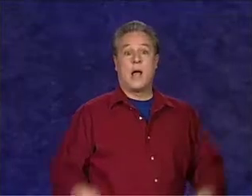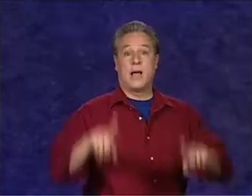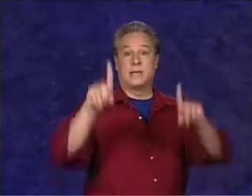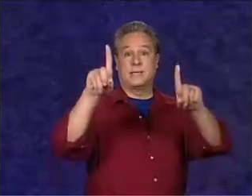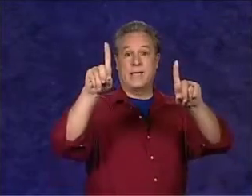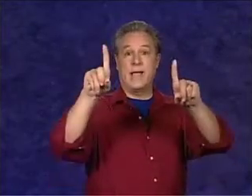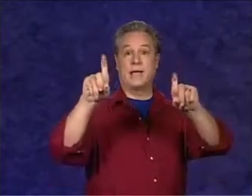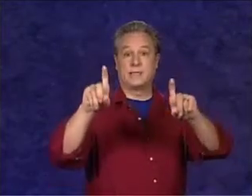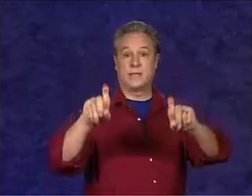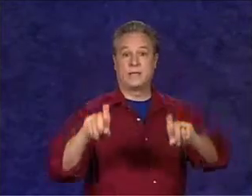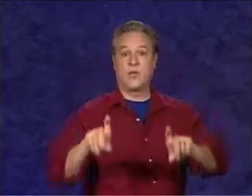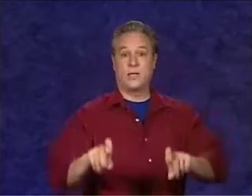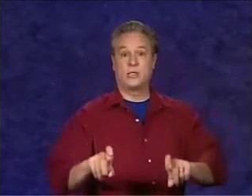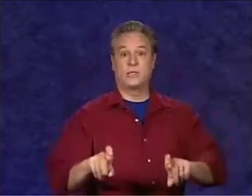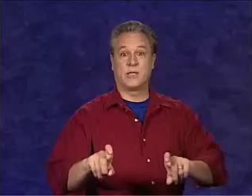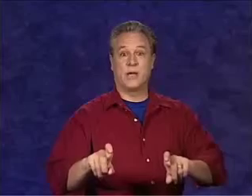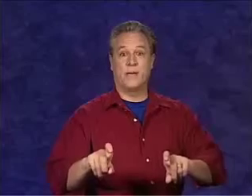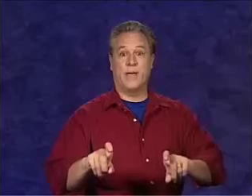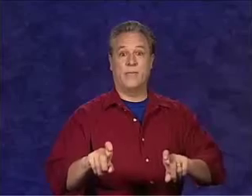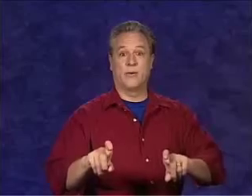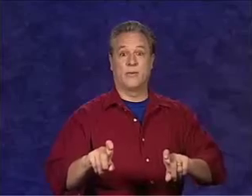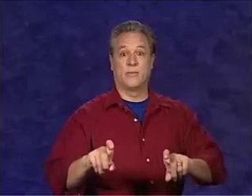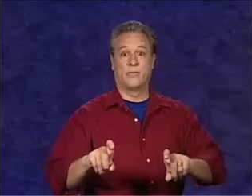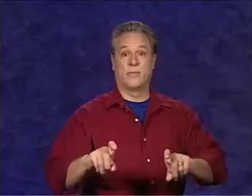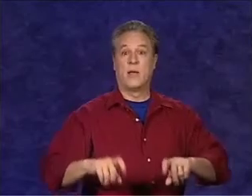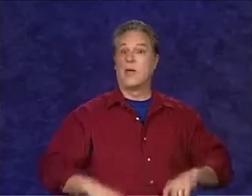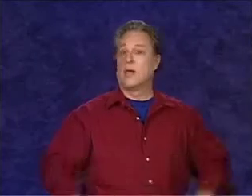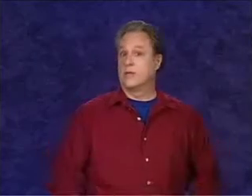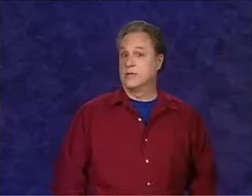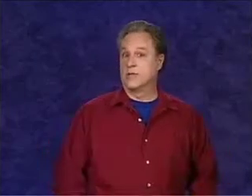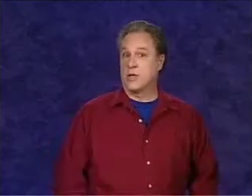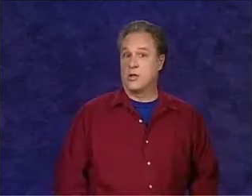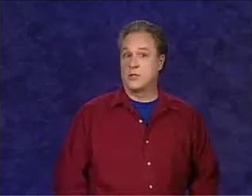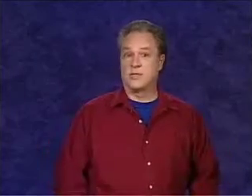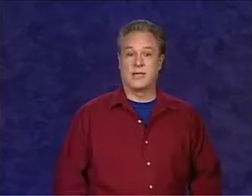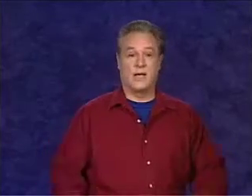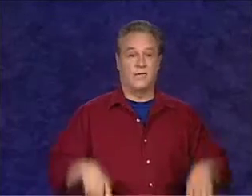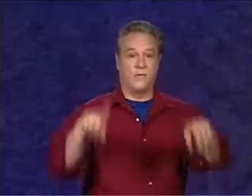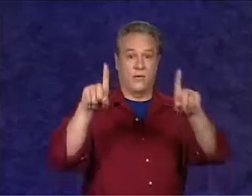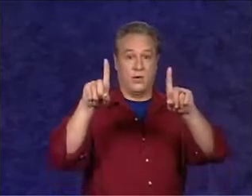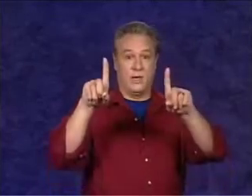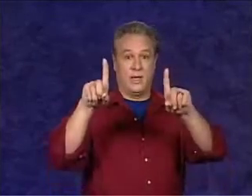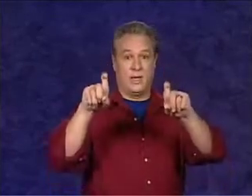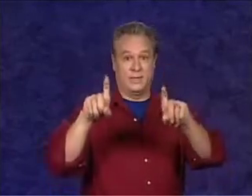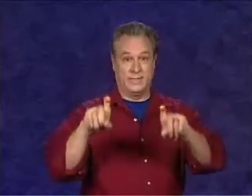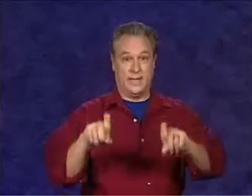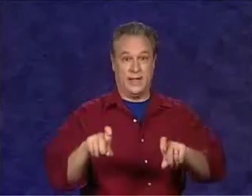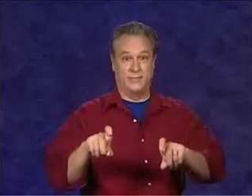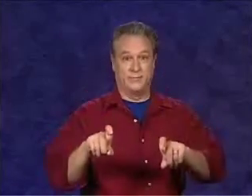A test is questions on paper. This is also the sign for exam.